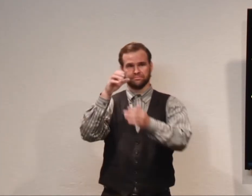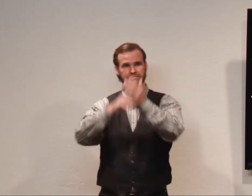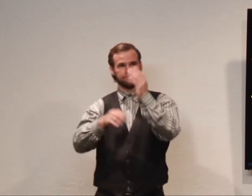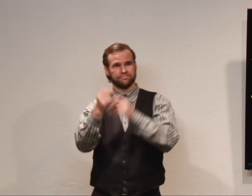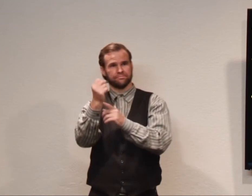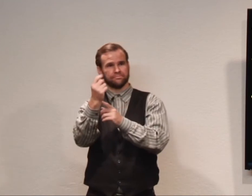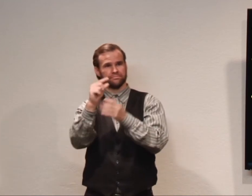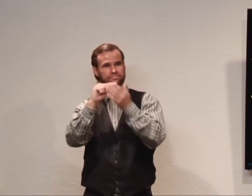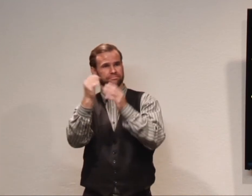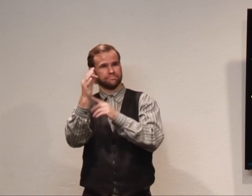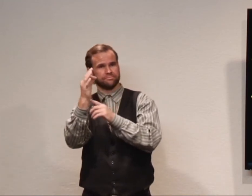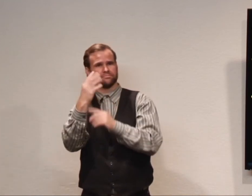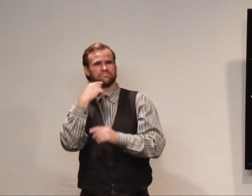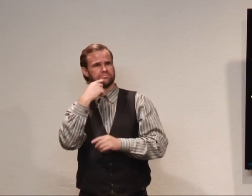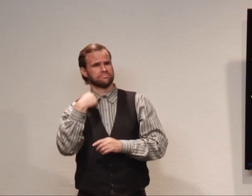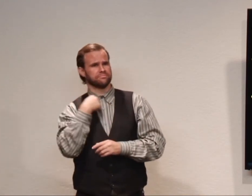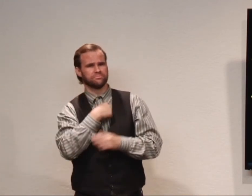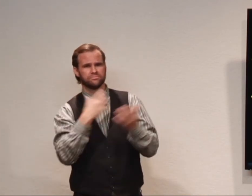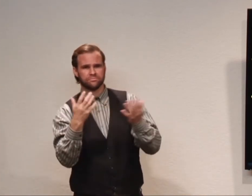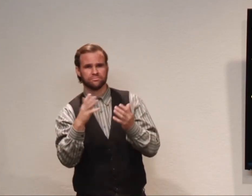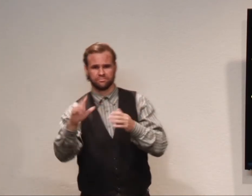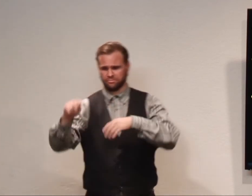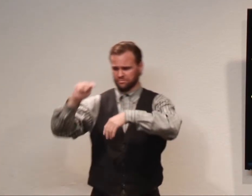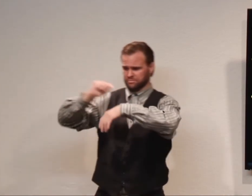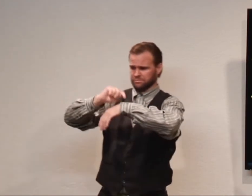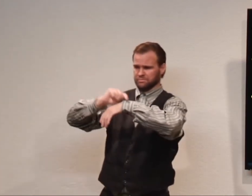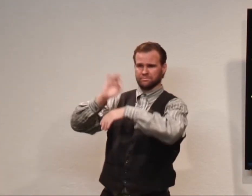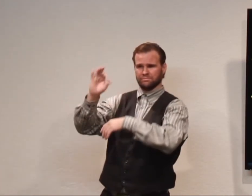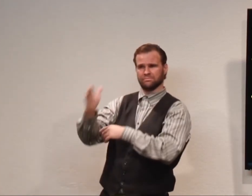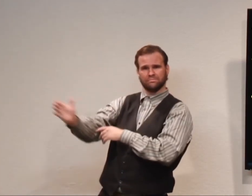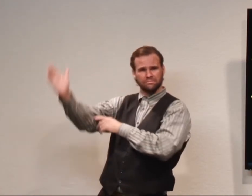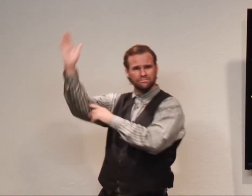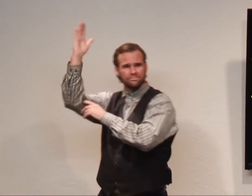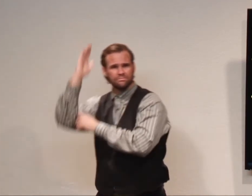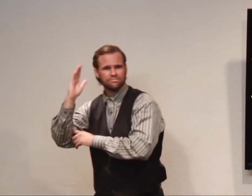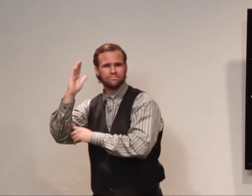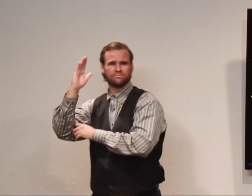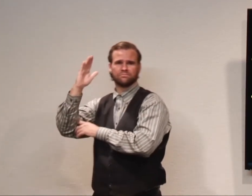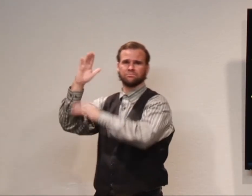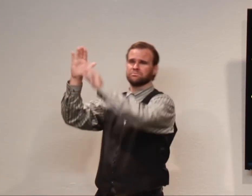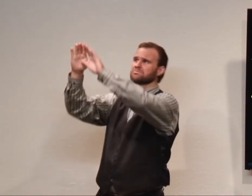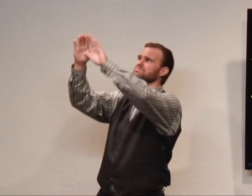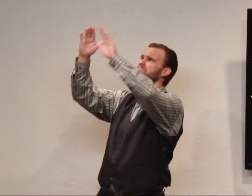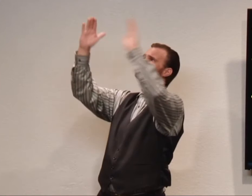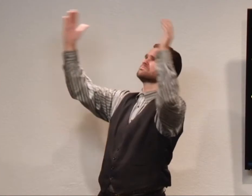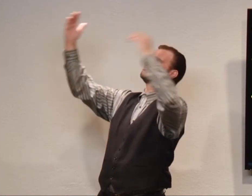Revelation chapter 11, verse 19. Then the temple of God was opened in heaven,